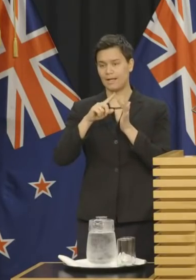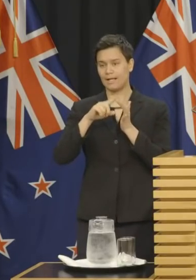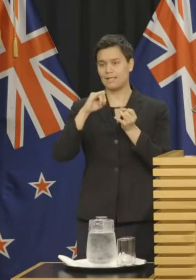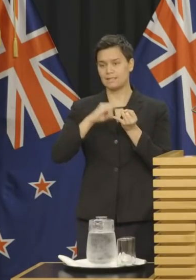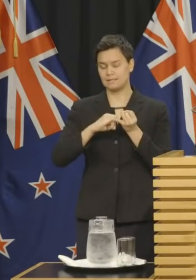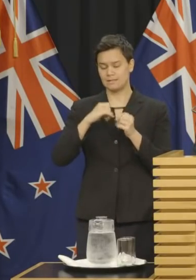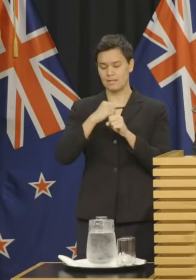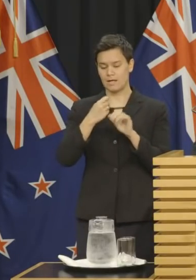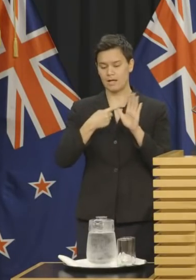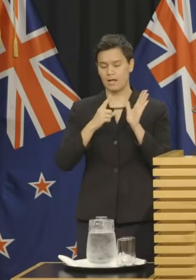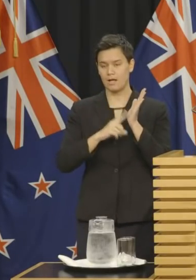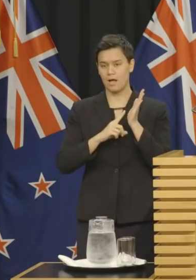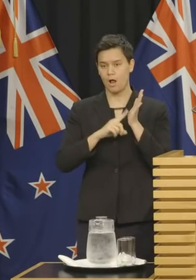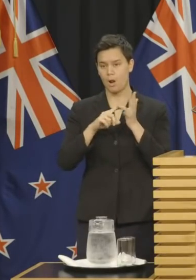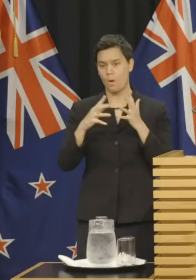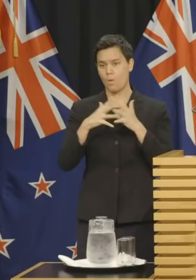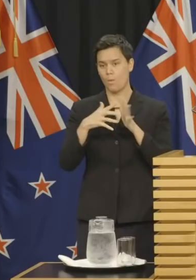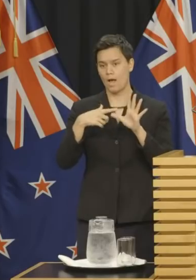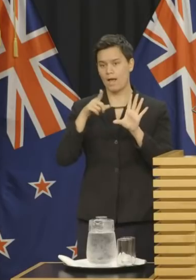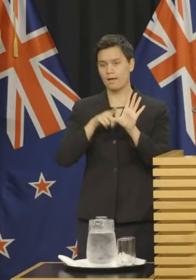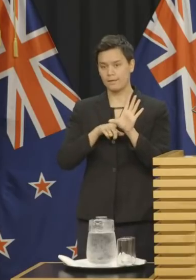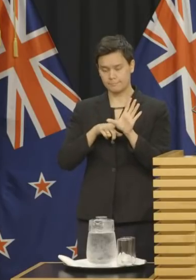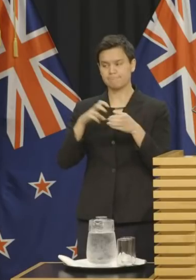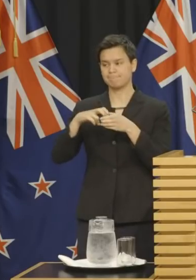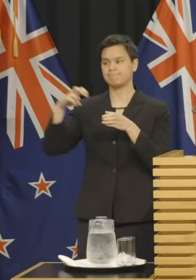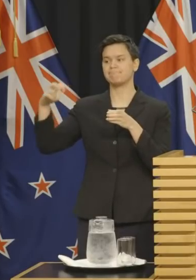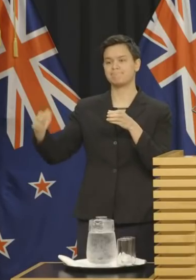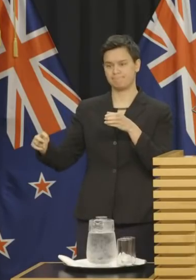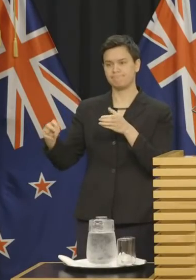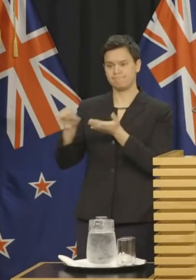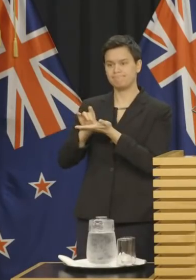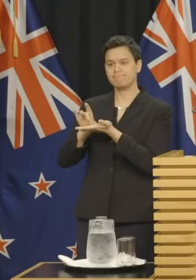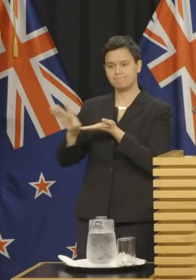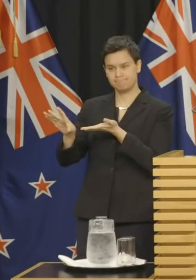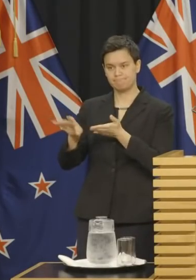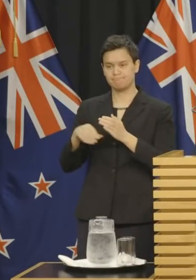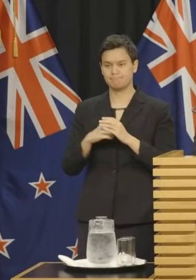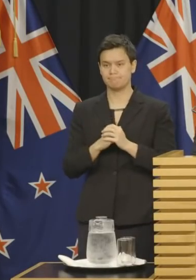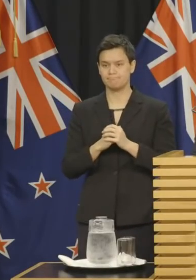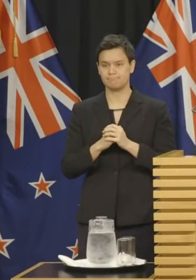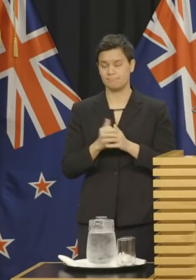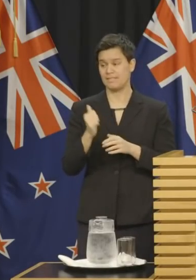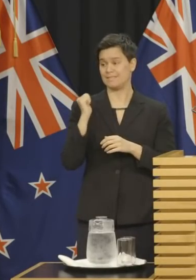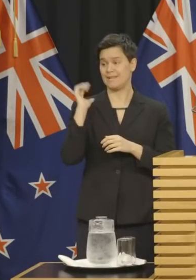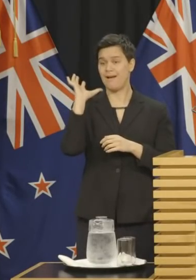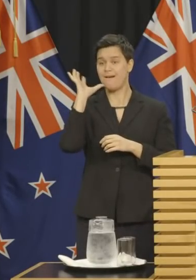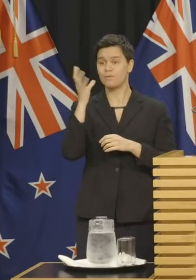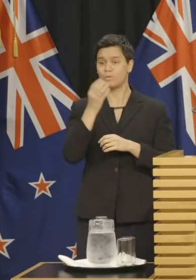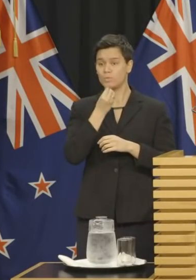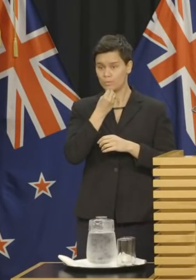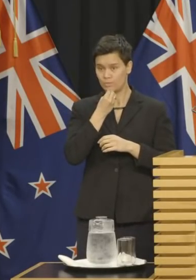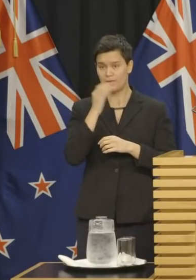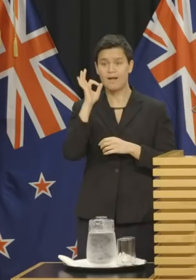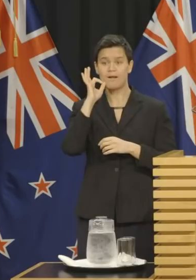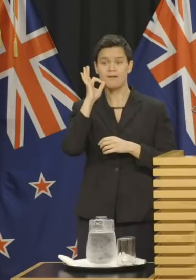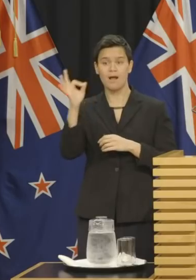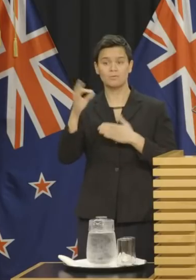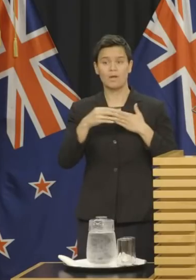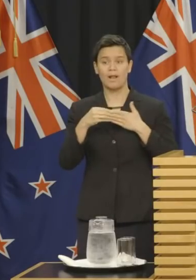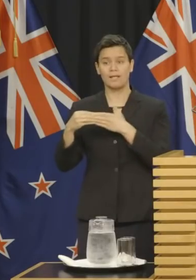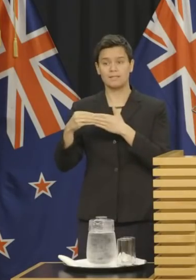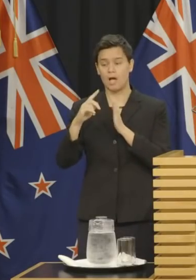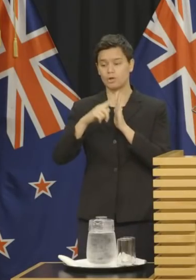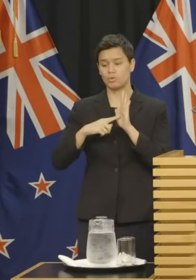minister. Yesterday afternoon, the Leader of the Opposition advised me of an email she